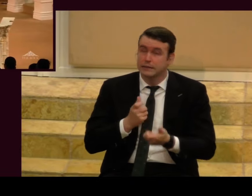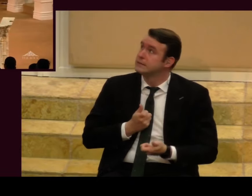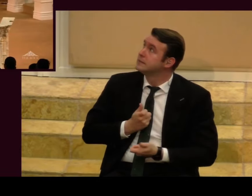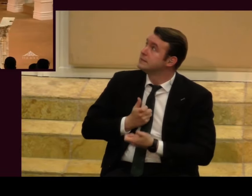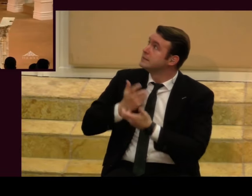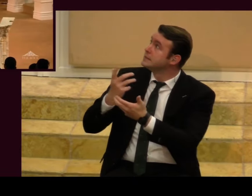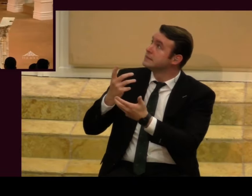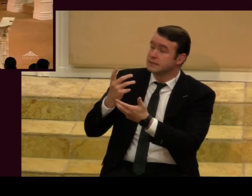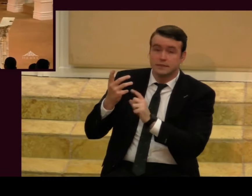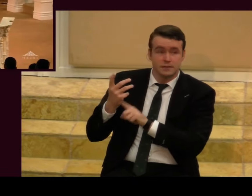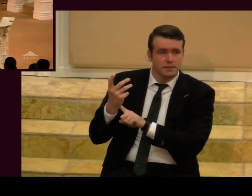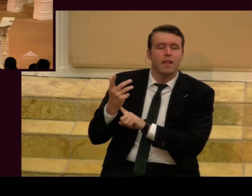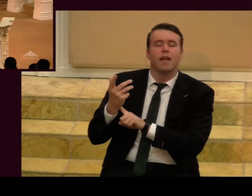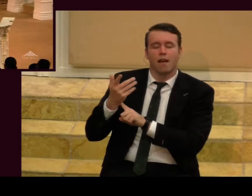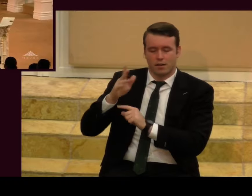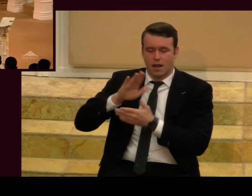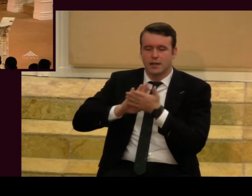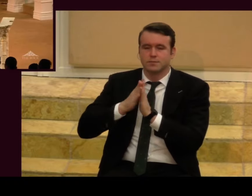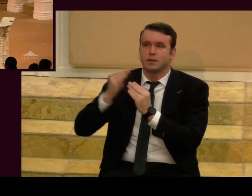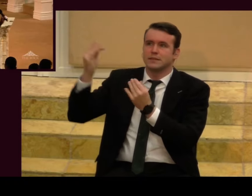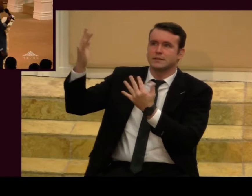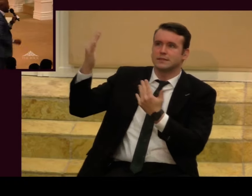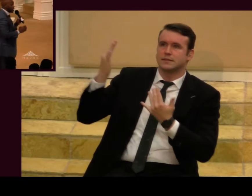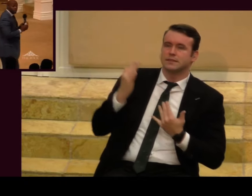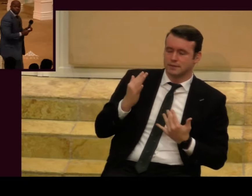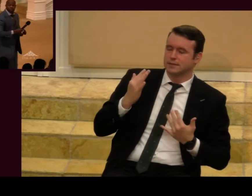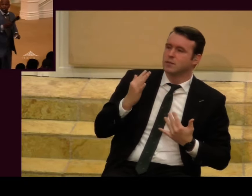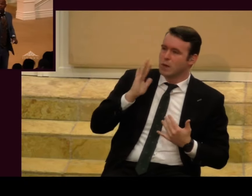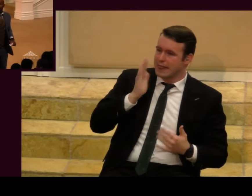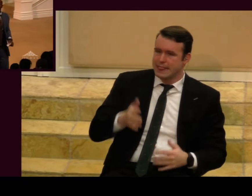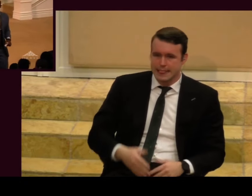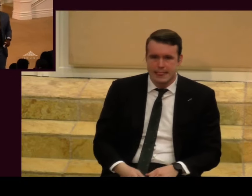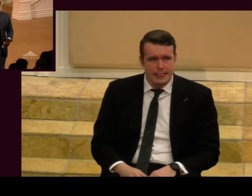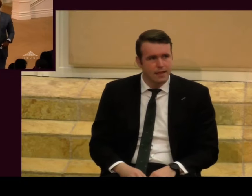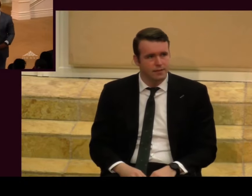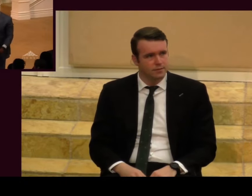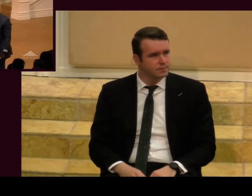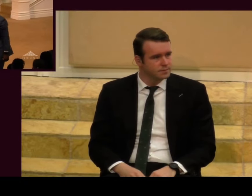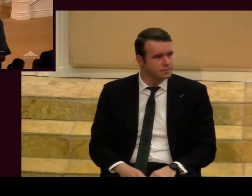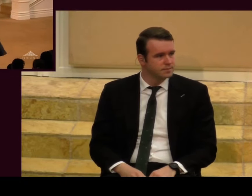wait until you get the peace of God before you leave here tonight.